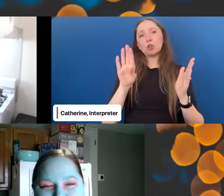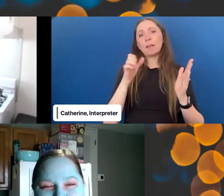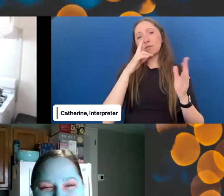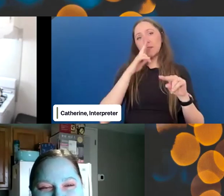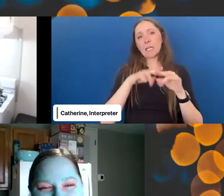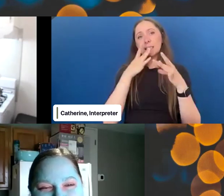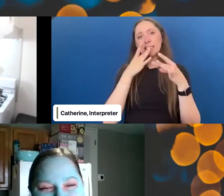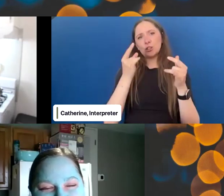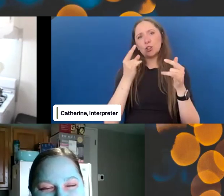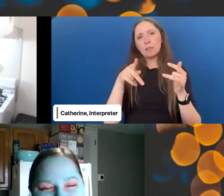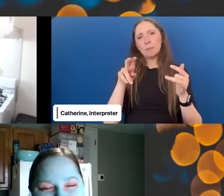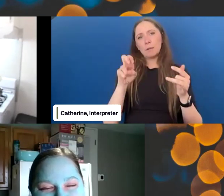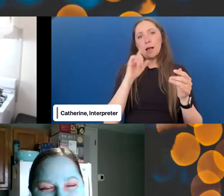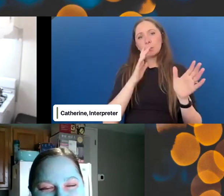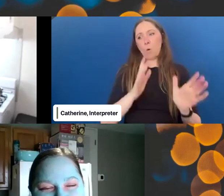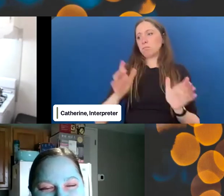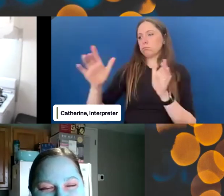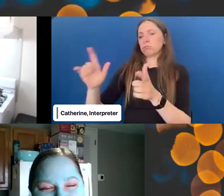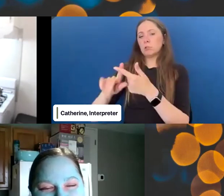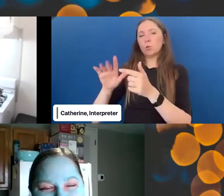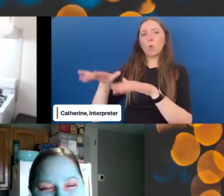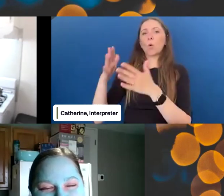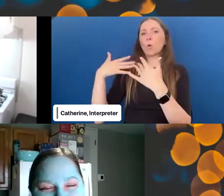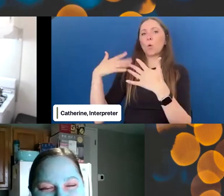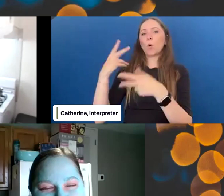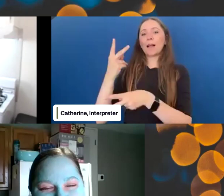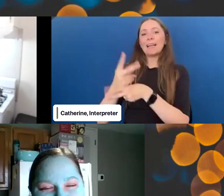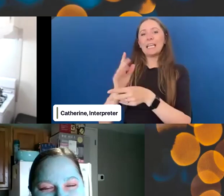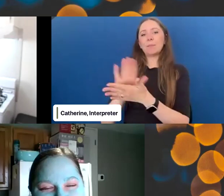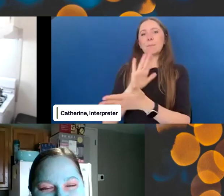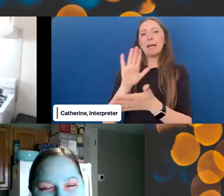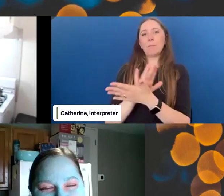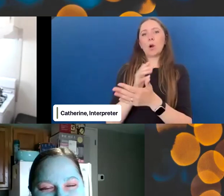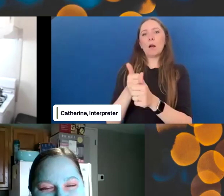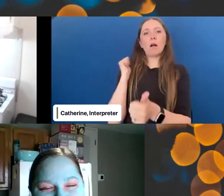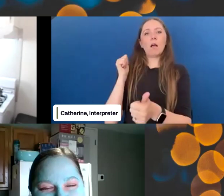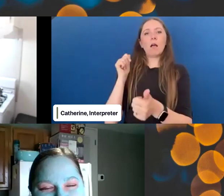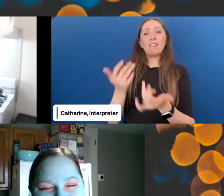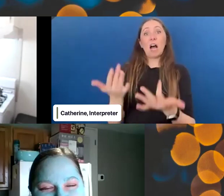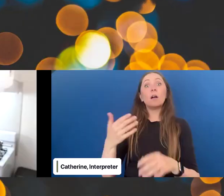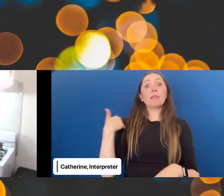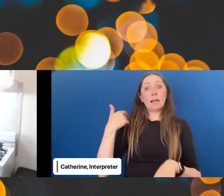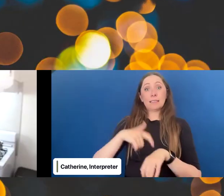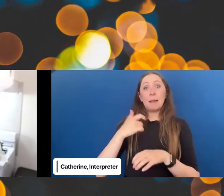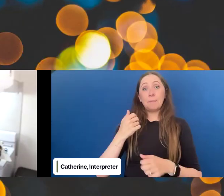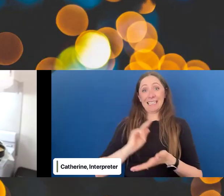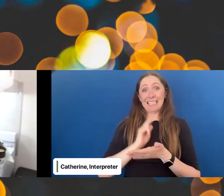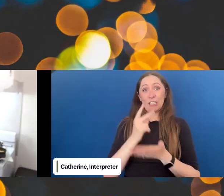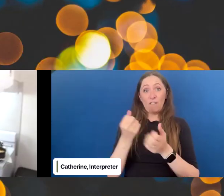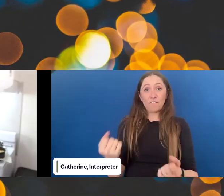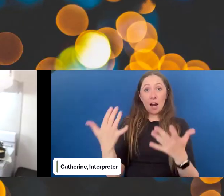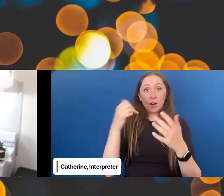mess. Set this aside to cool, but please keep the parchment paper away from the fire because I set my kitchen on fire